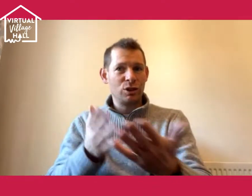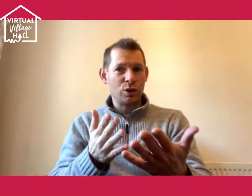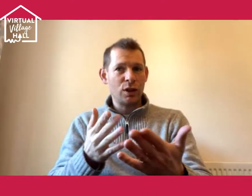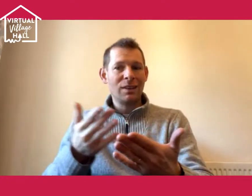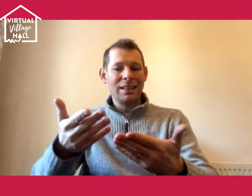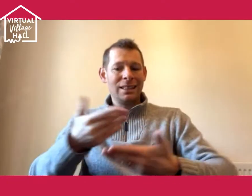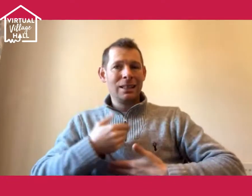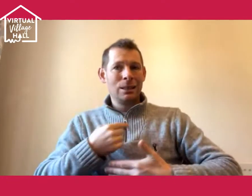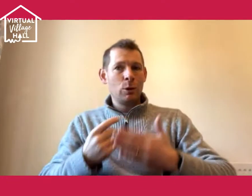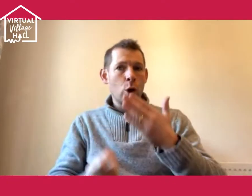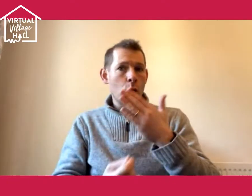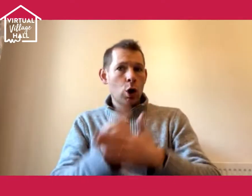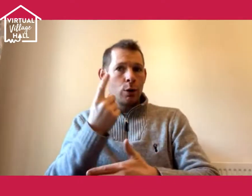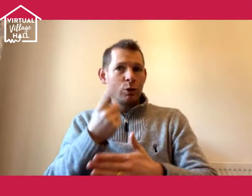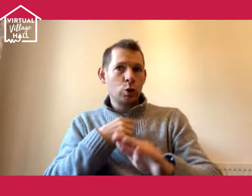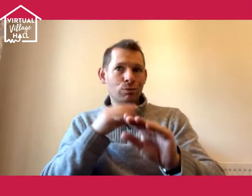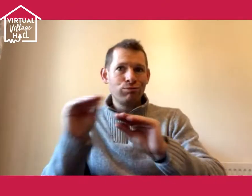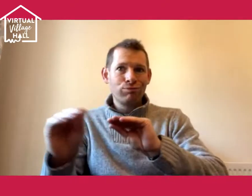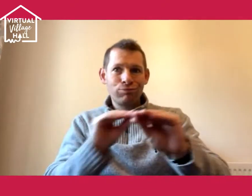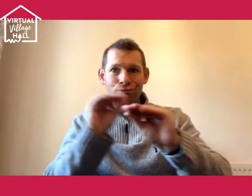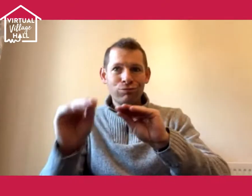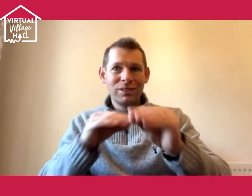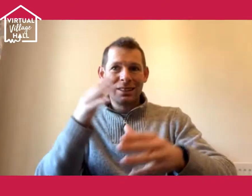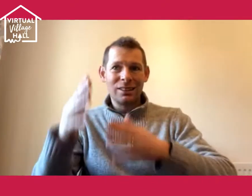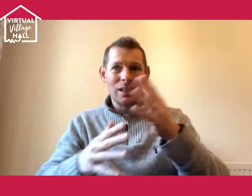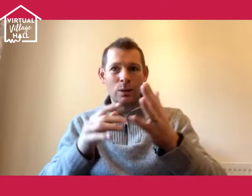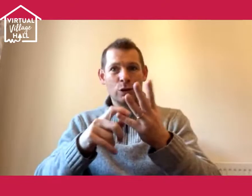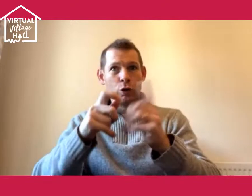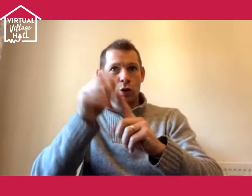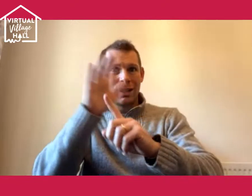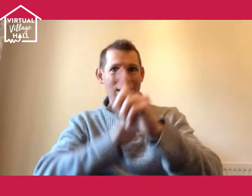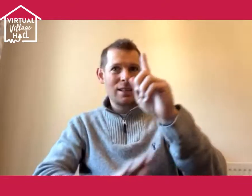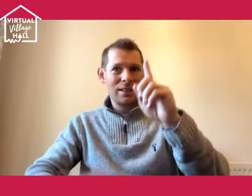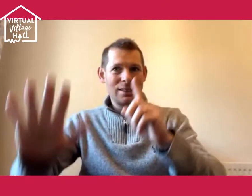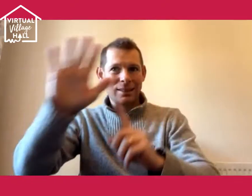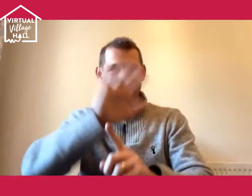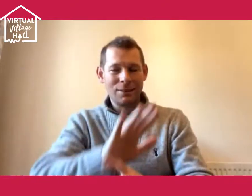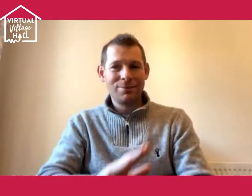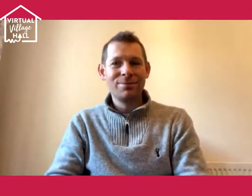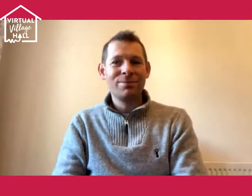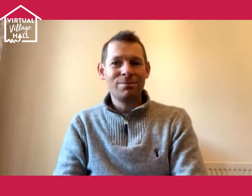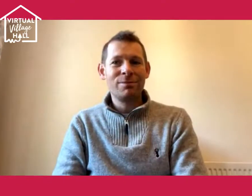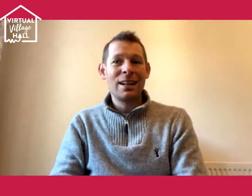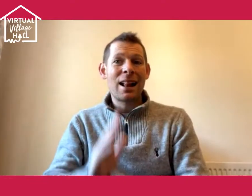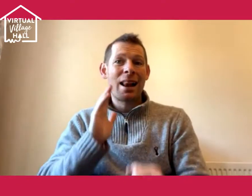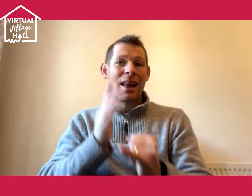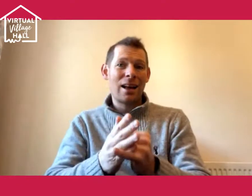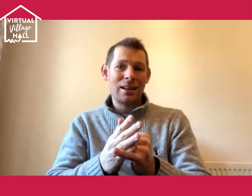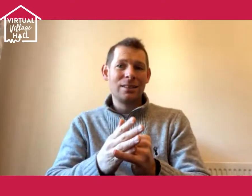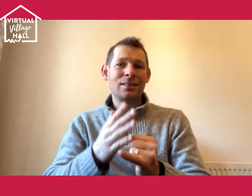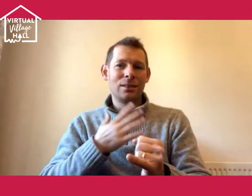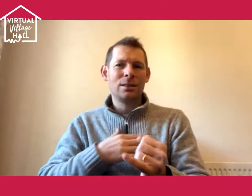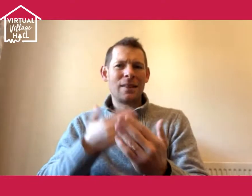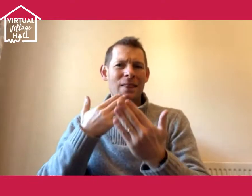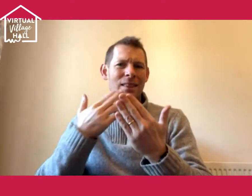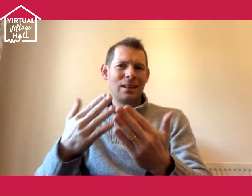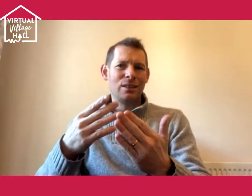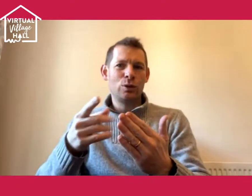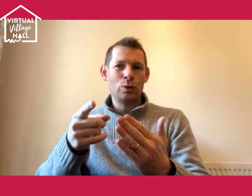Royal Voluntary Service for giving me the opportunity to teach sign language and make it accessible to anyone in the UK who wants to join.